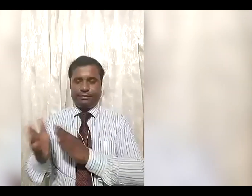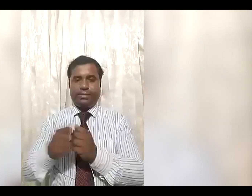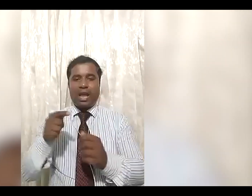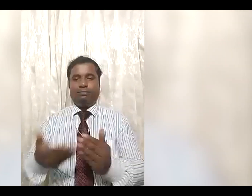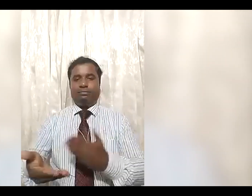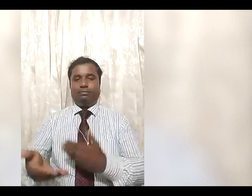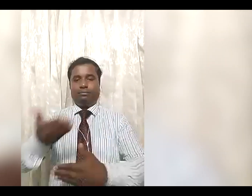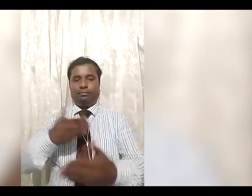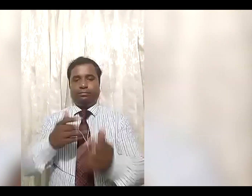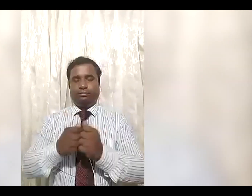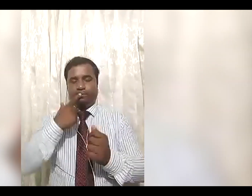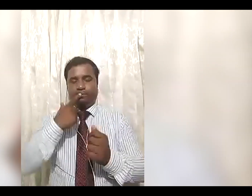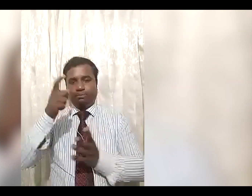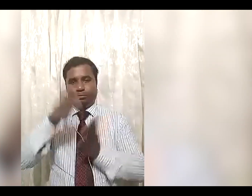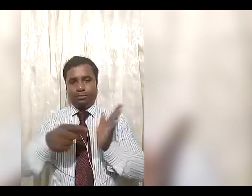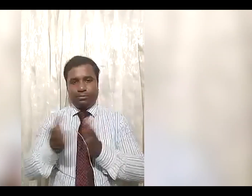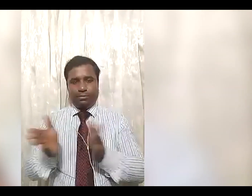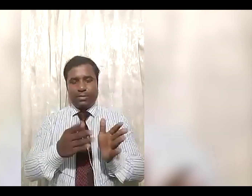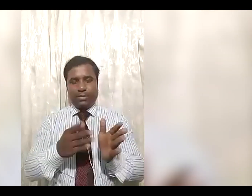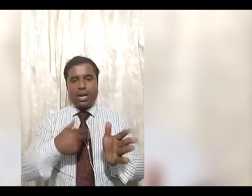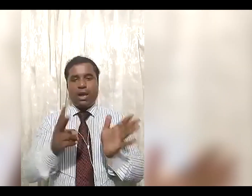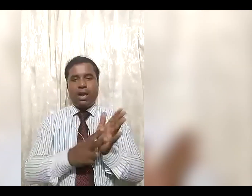to introduce Nazmus Sakib,